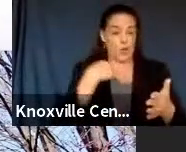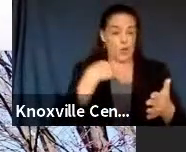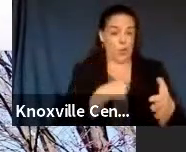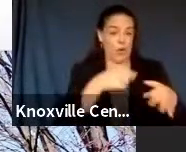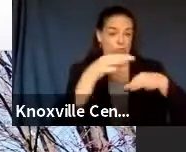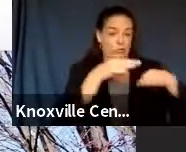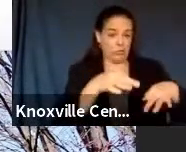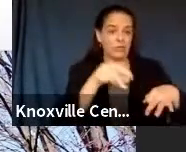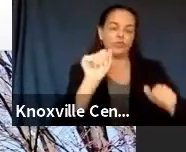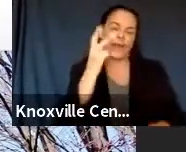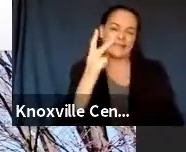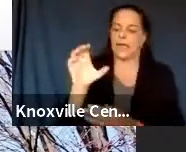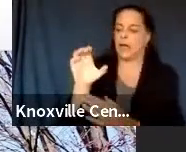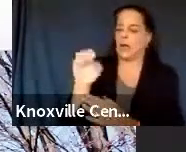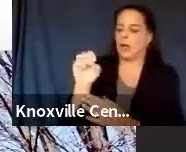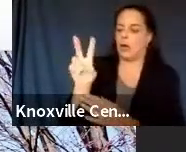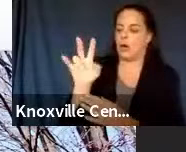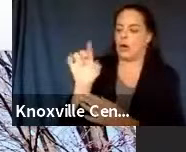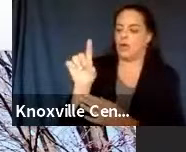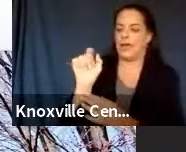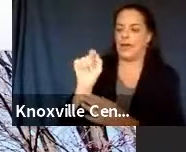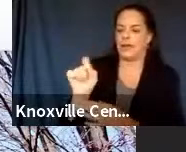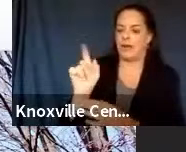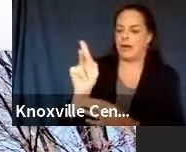You can find it at